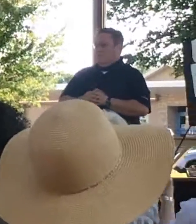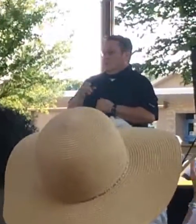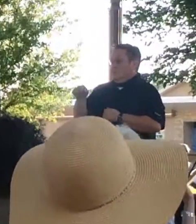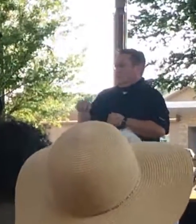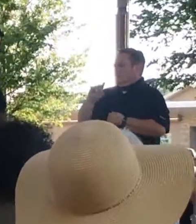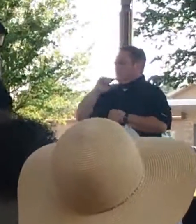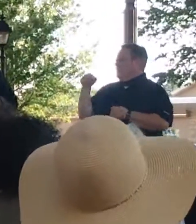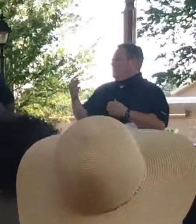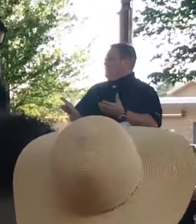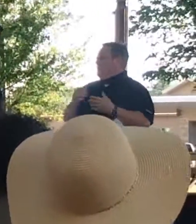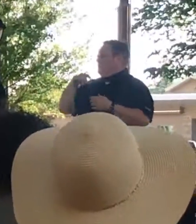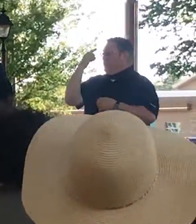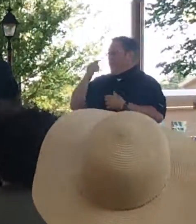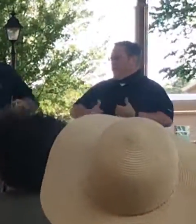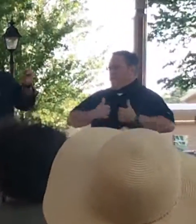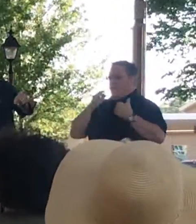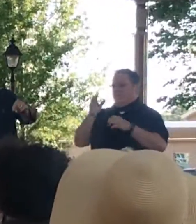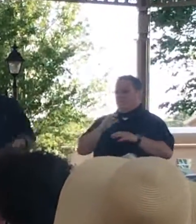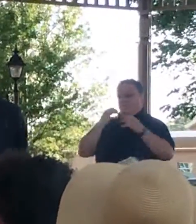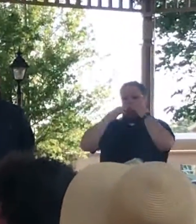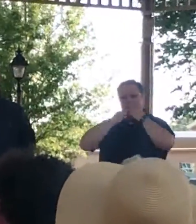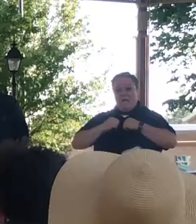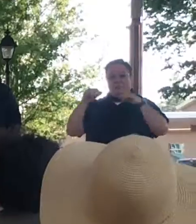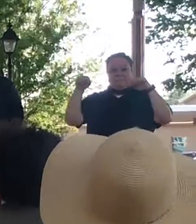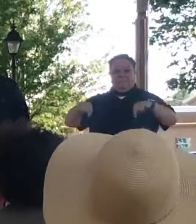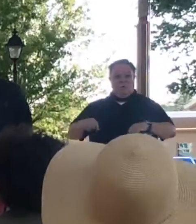This is here. Black Lives Matter is here.